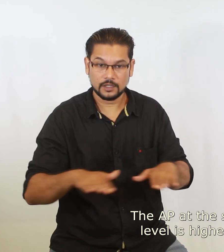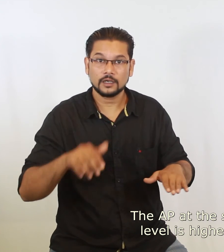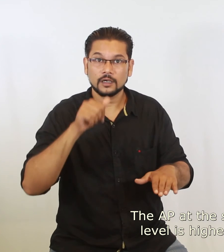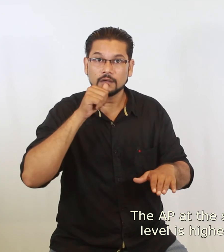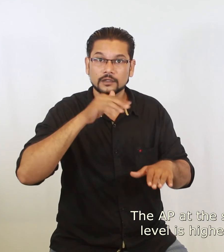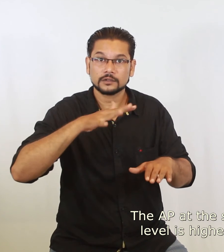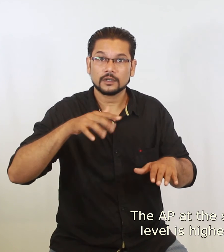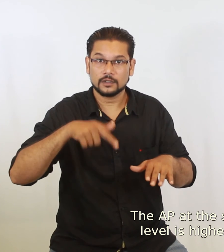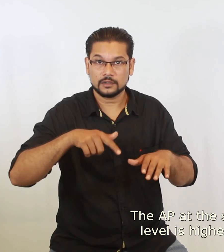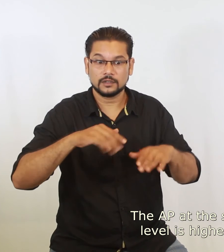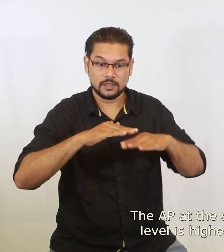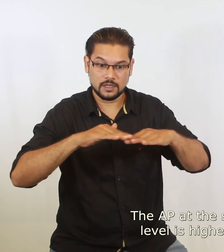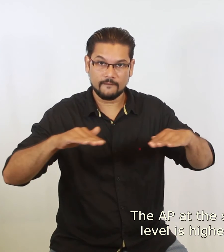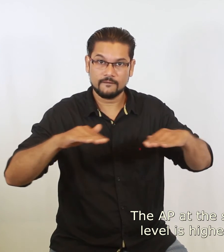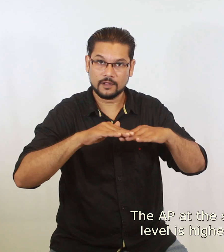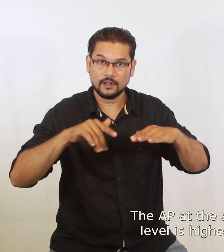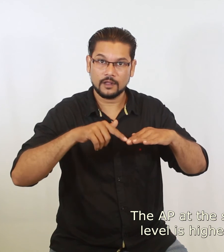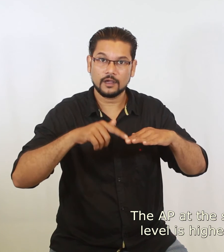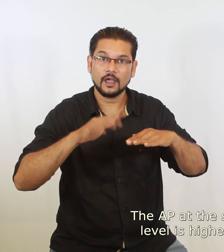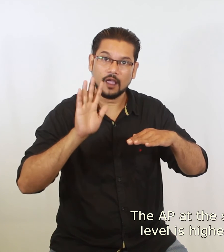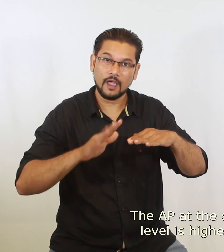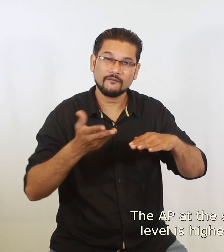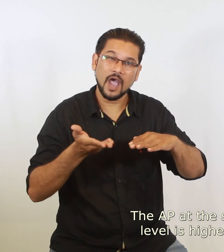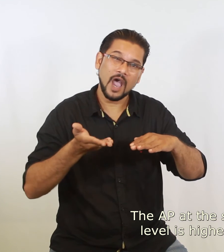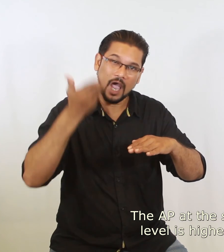The AP at the sea level is higher.